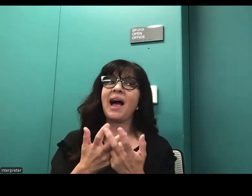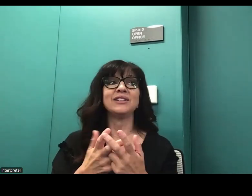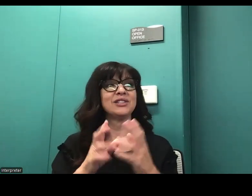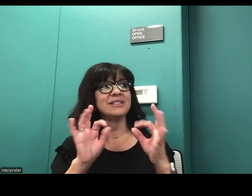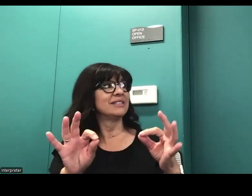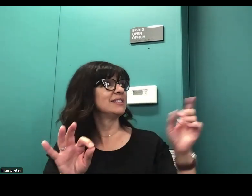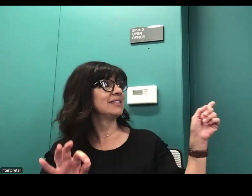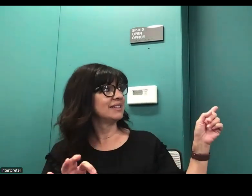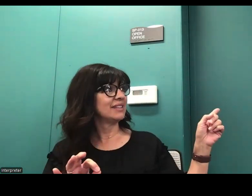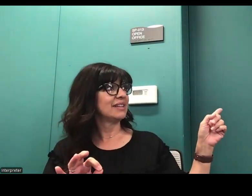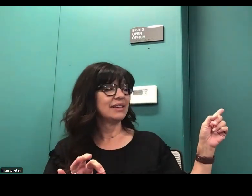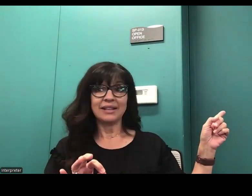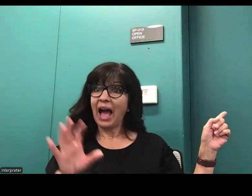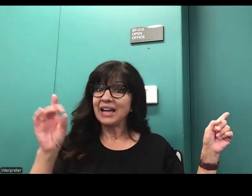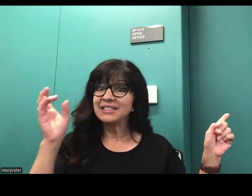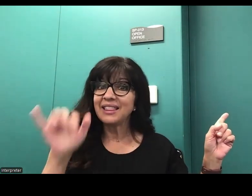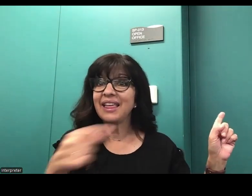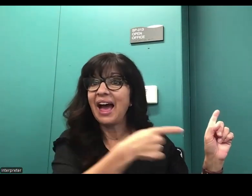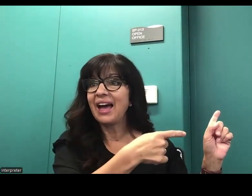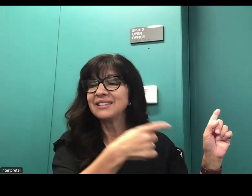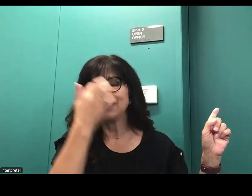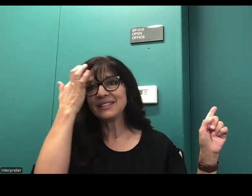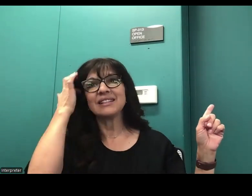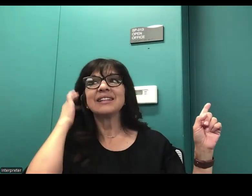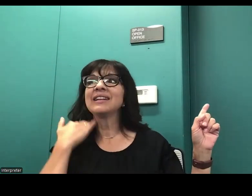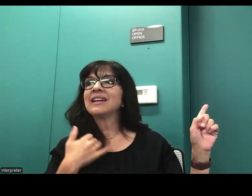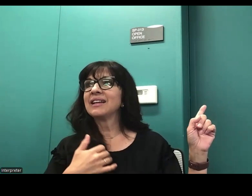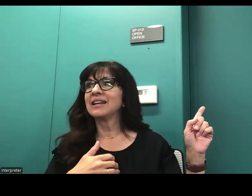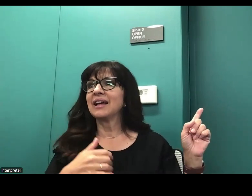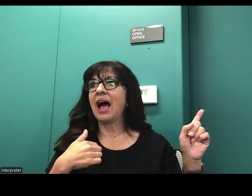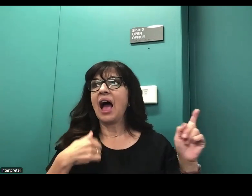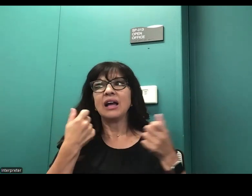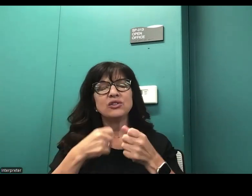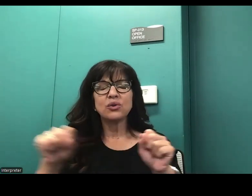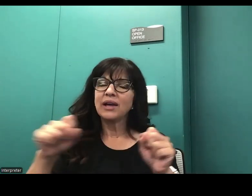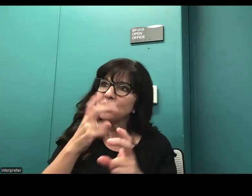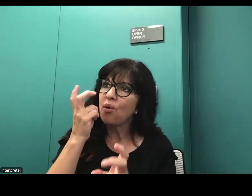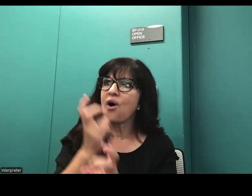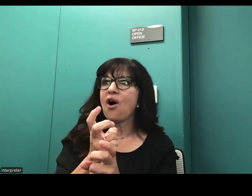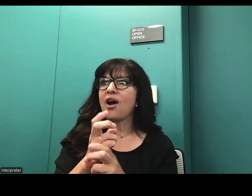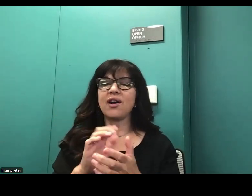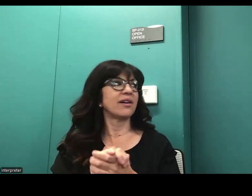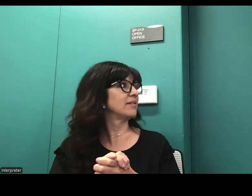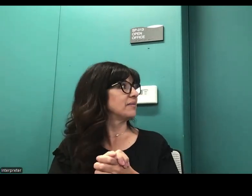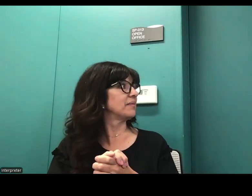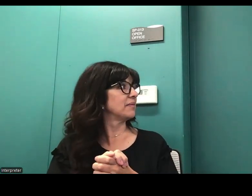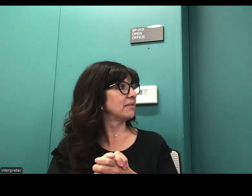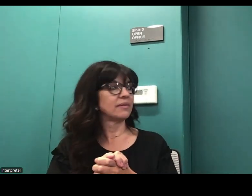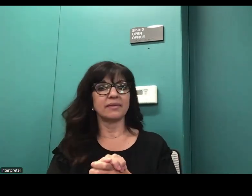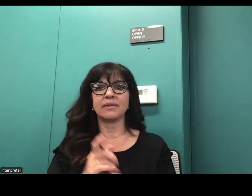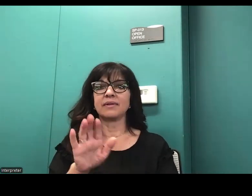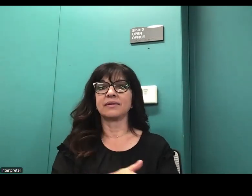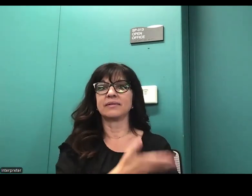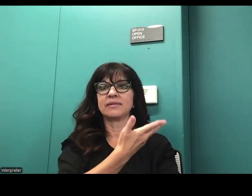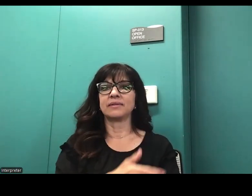where we're going. I did that. Okay, I tried so hard. Oh. I'm